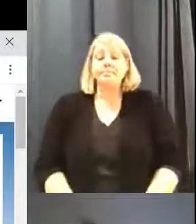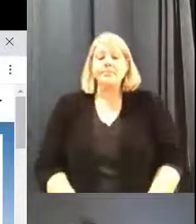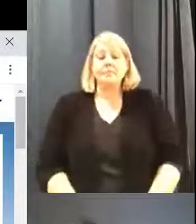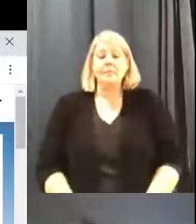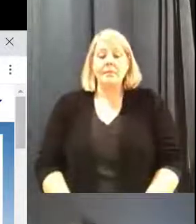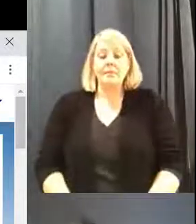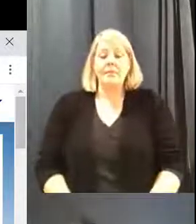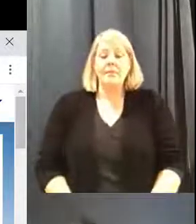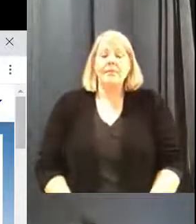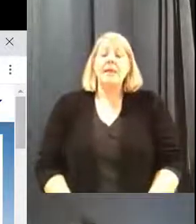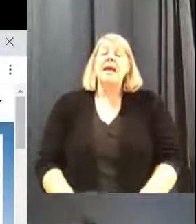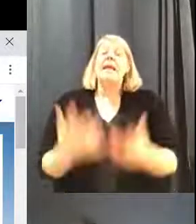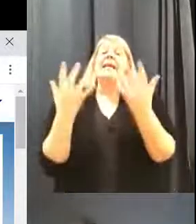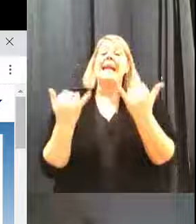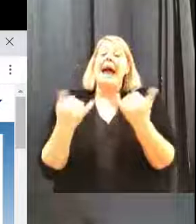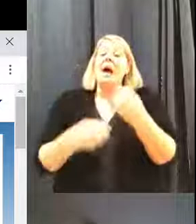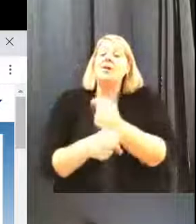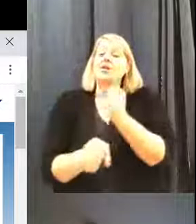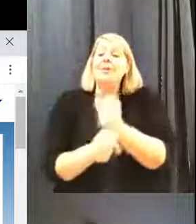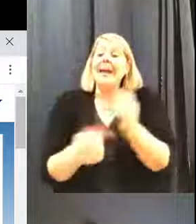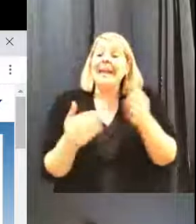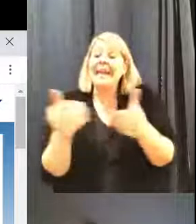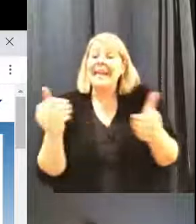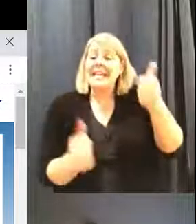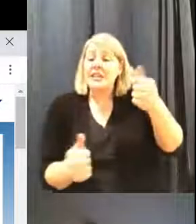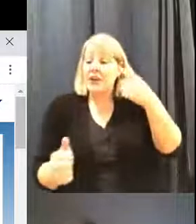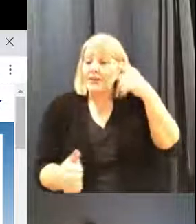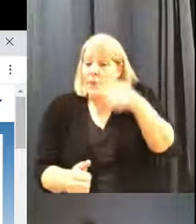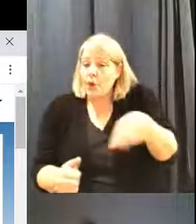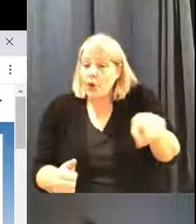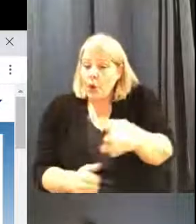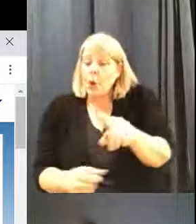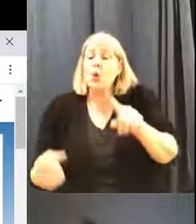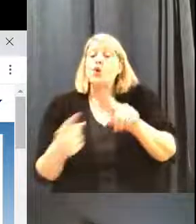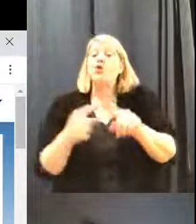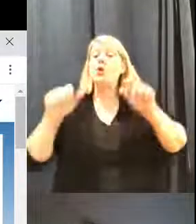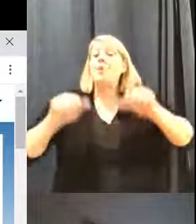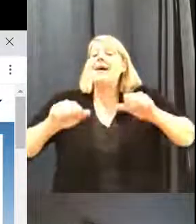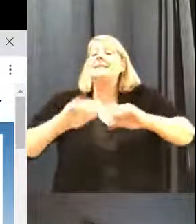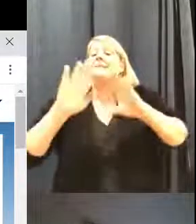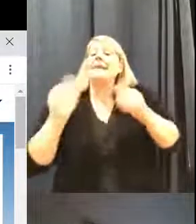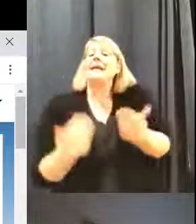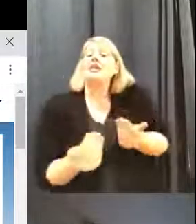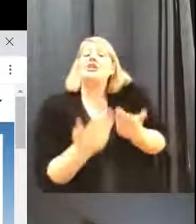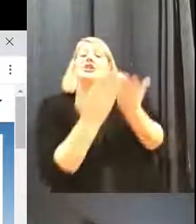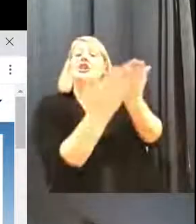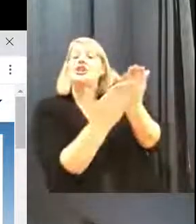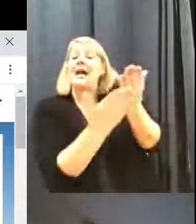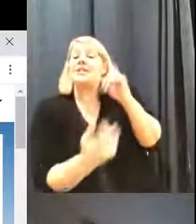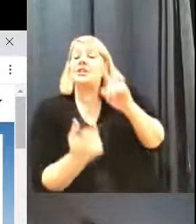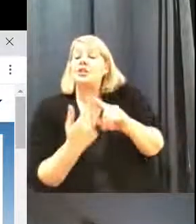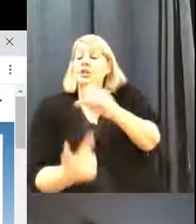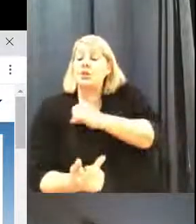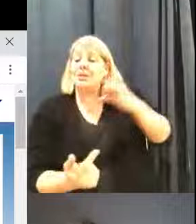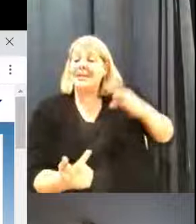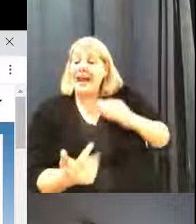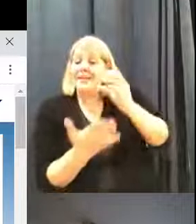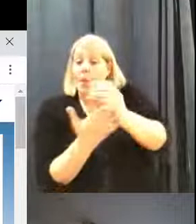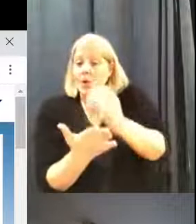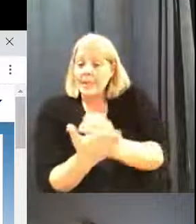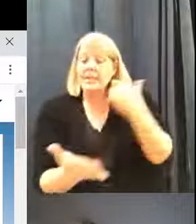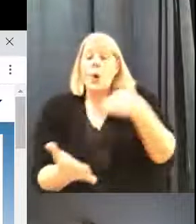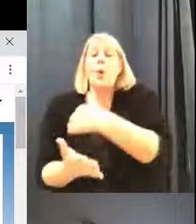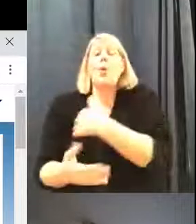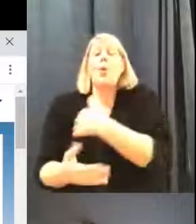Now, to make it easier for you to maybe suggest courses to some of your staff, we've put together a